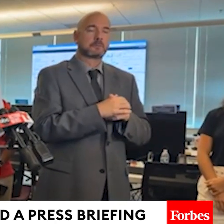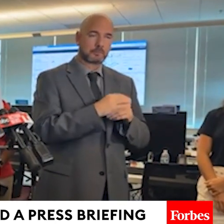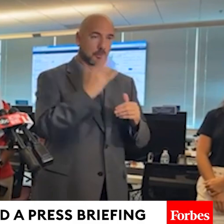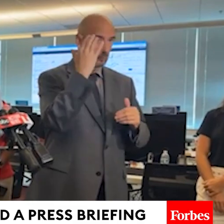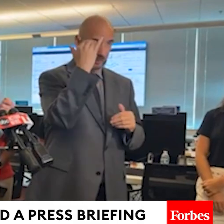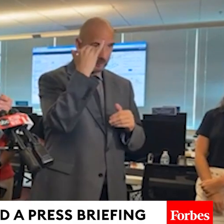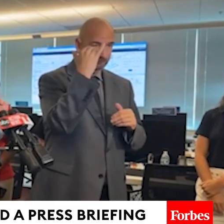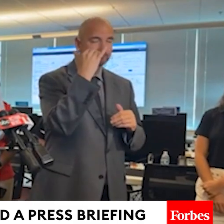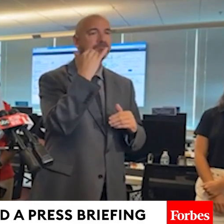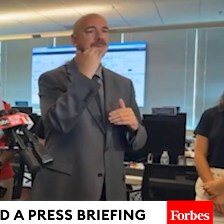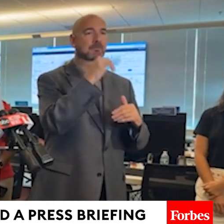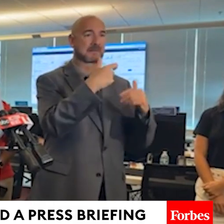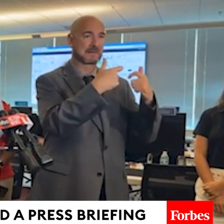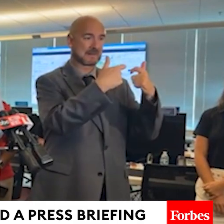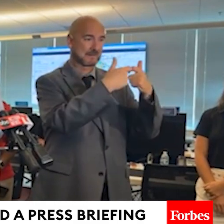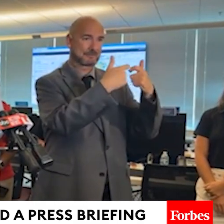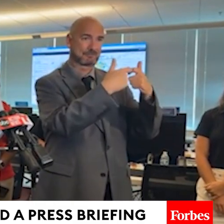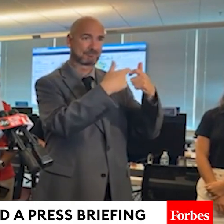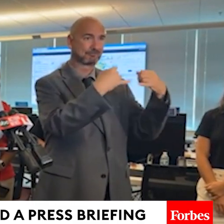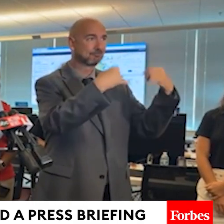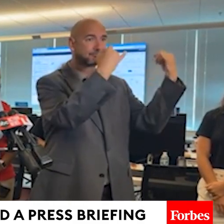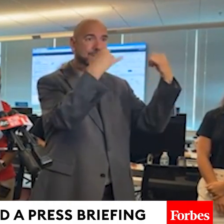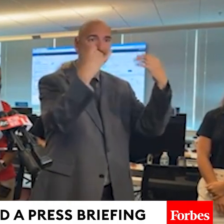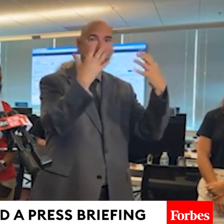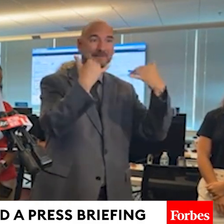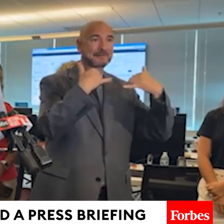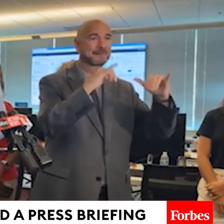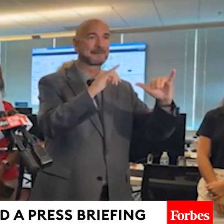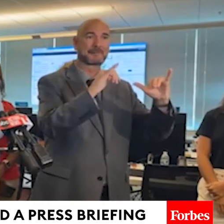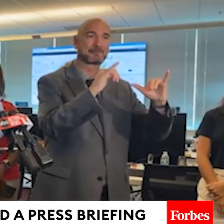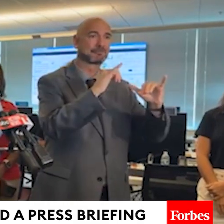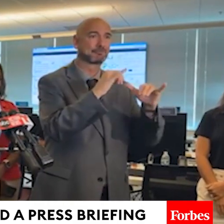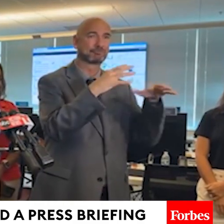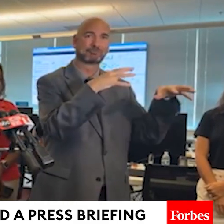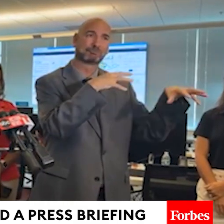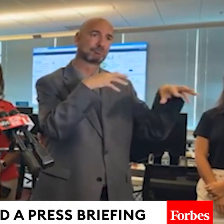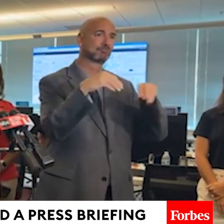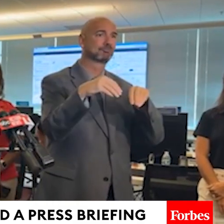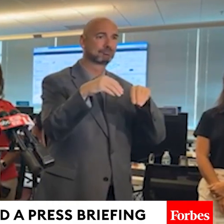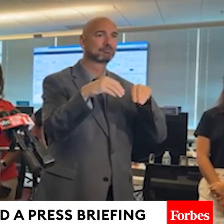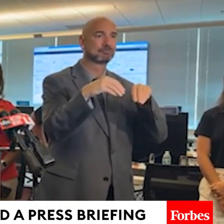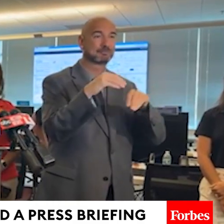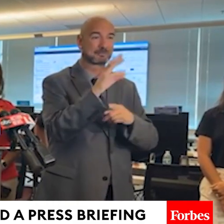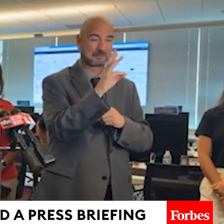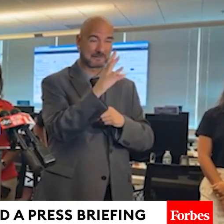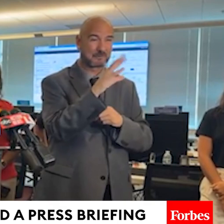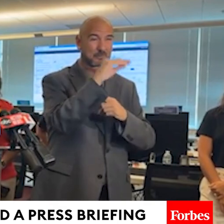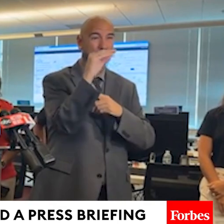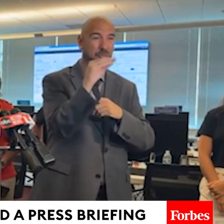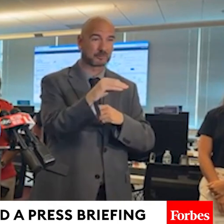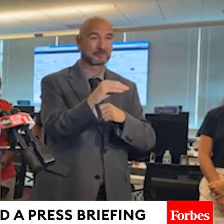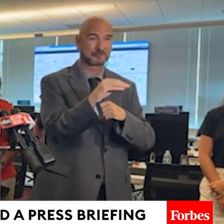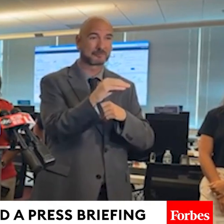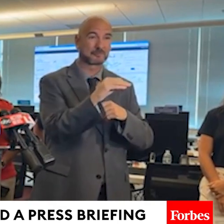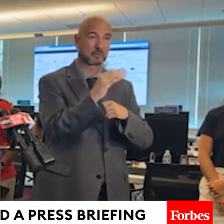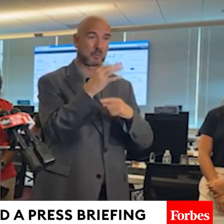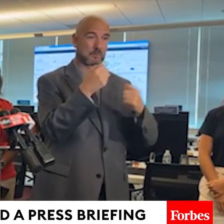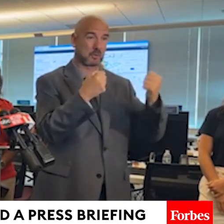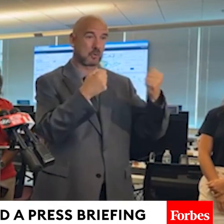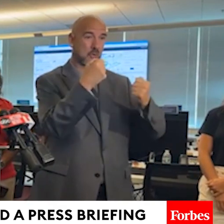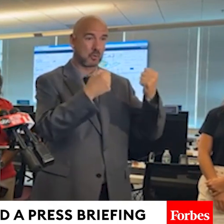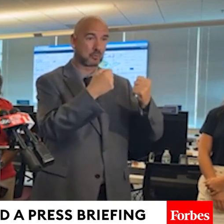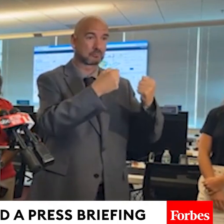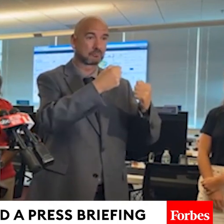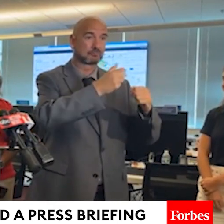energy is out, power is out, 65% of our traffic lights are down. So we